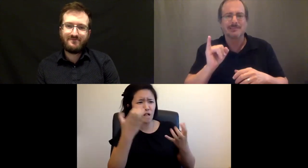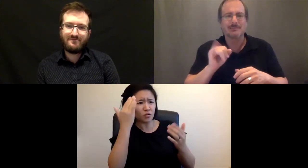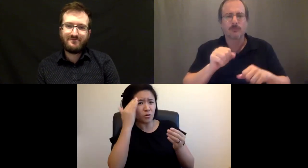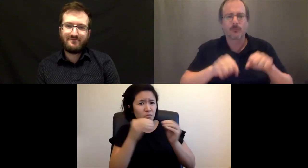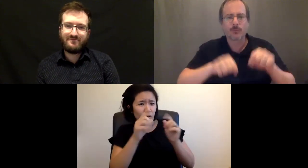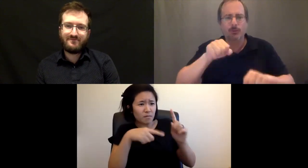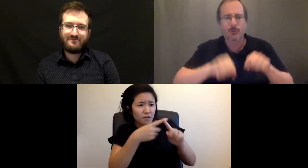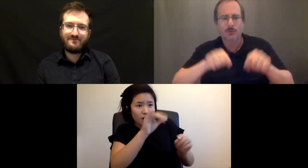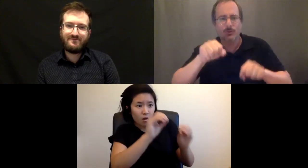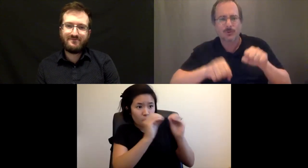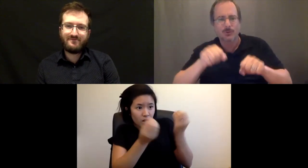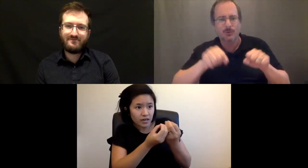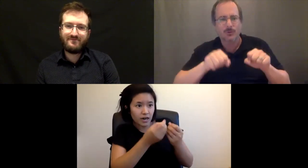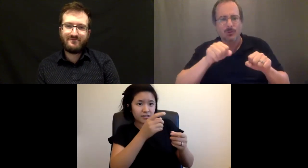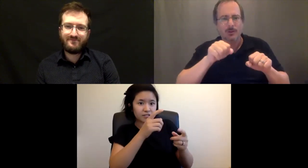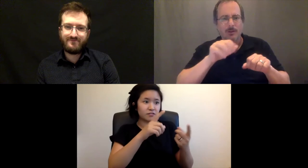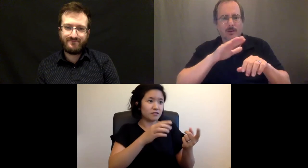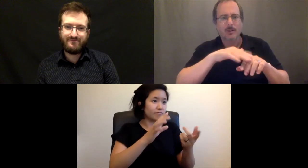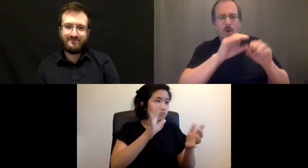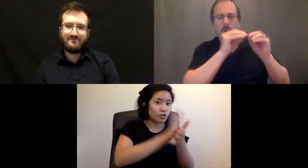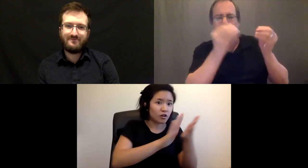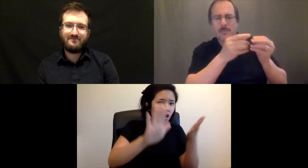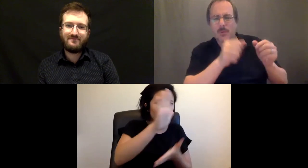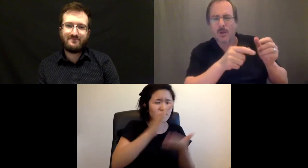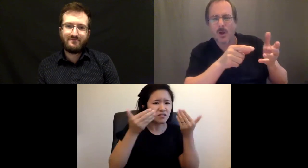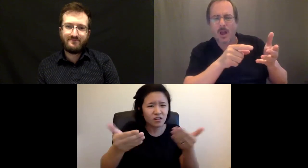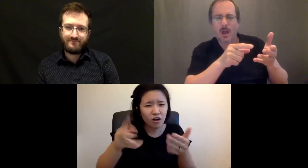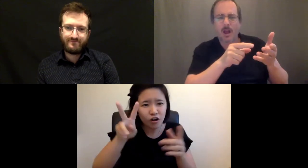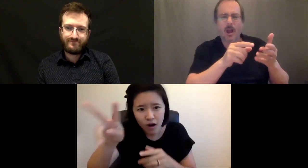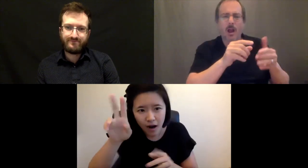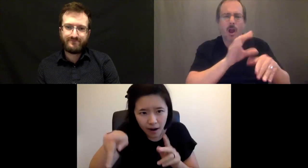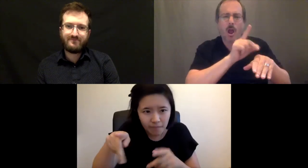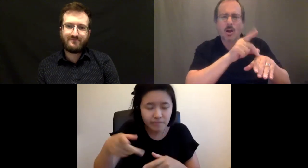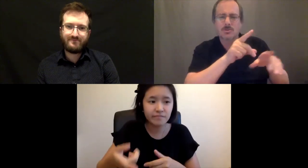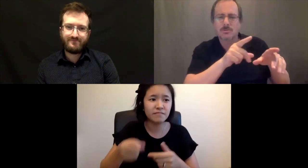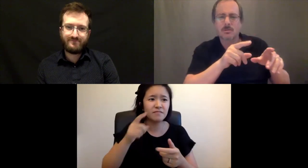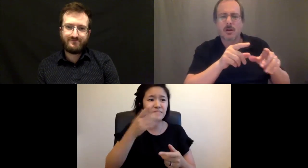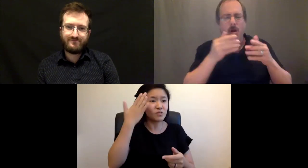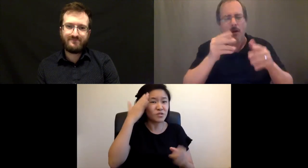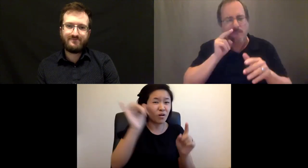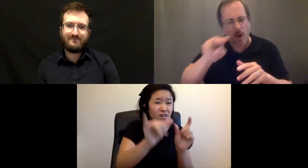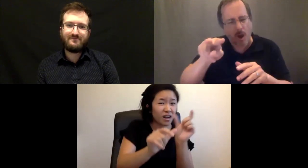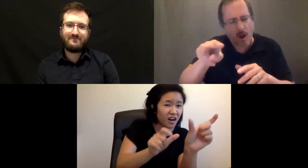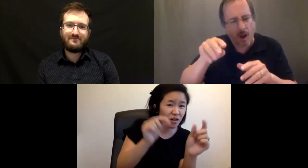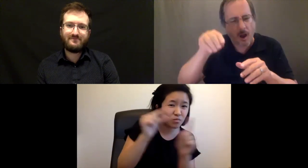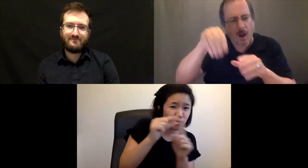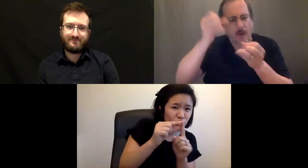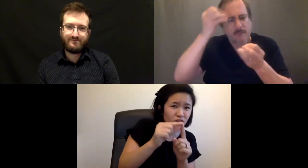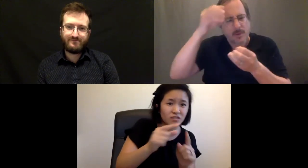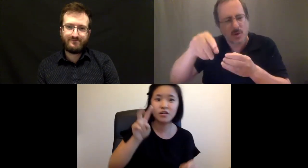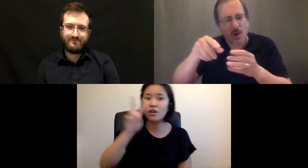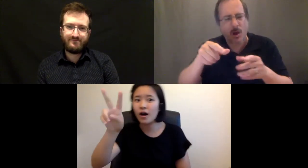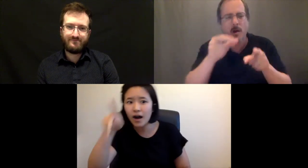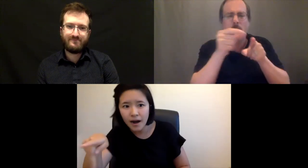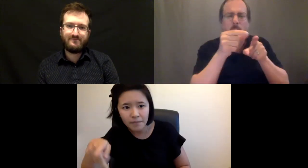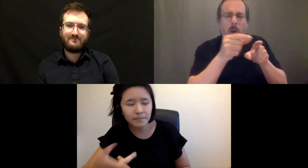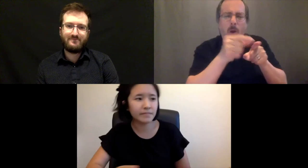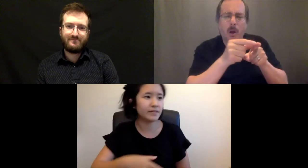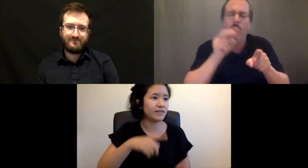If you're unsure and you want to learn more about an organization or a college, look it up. If you're not familiar